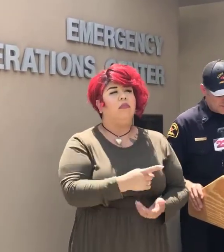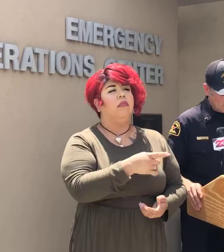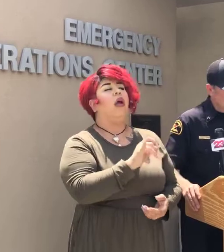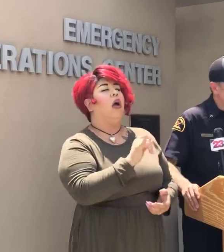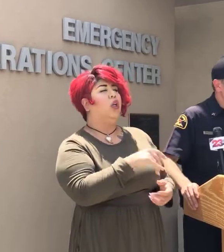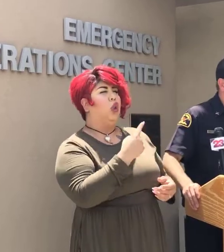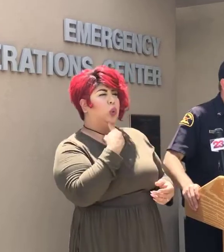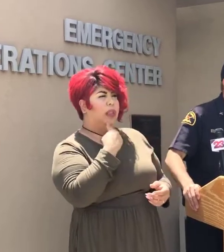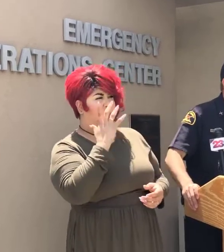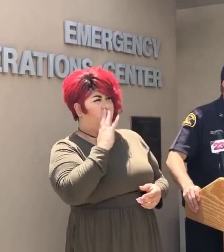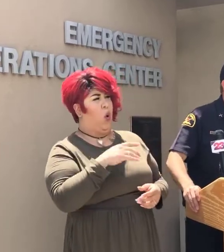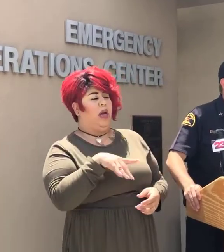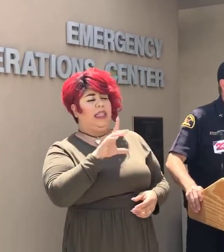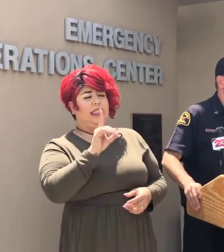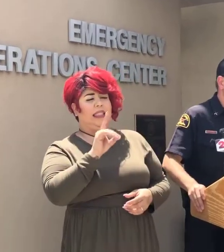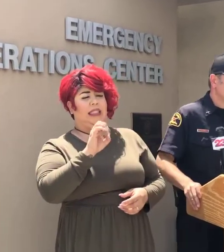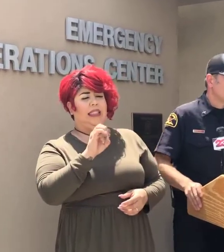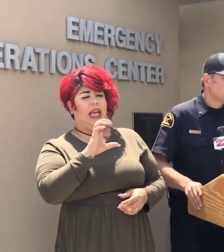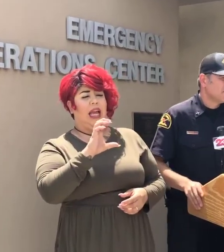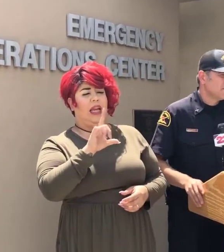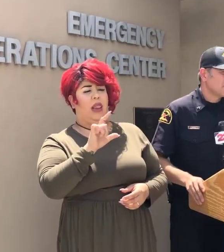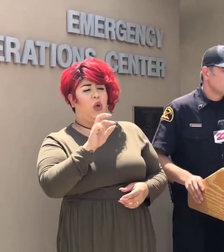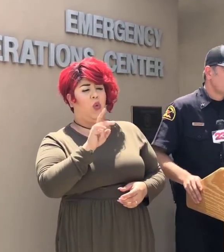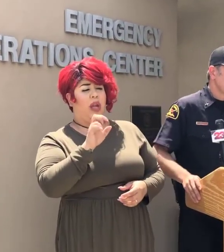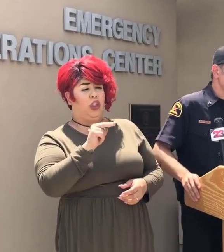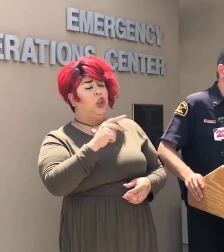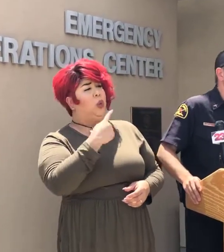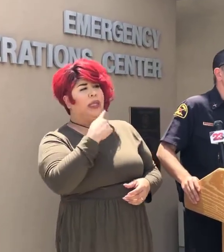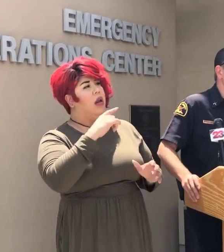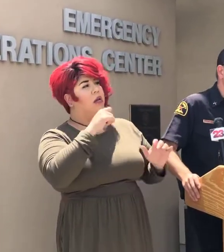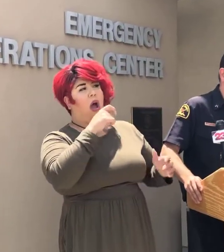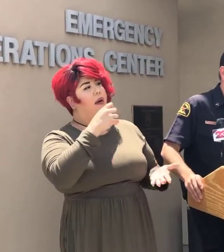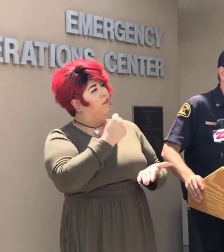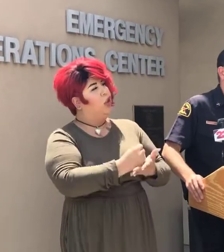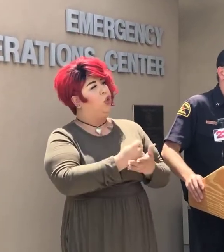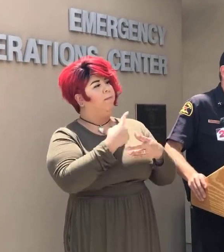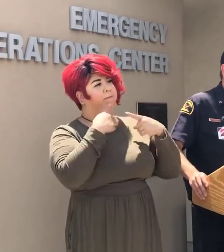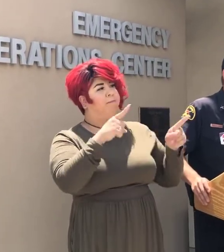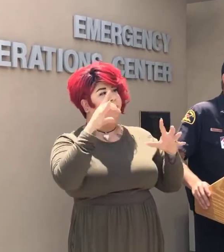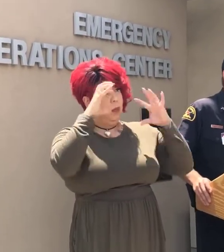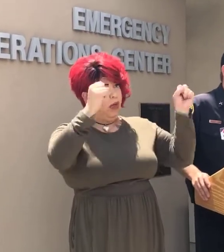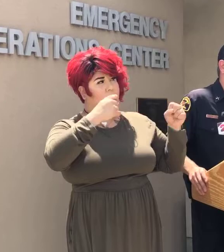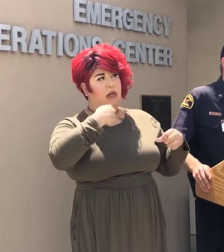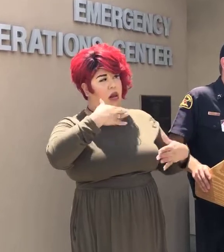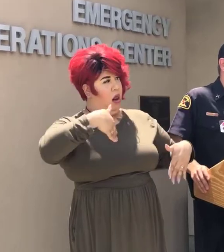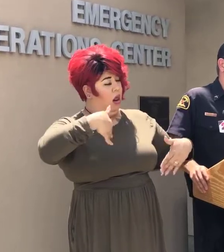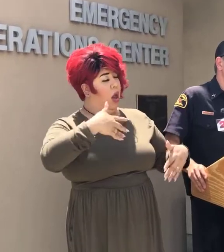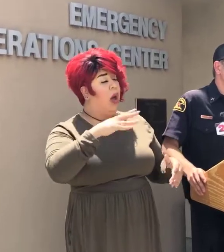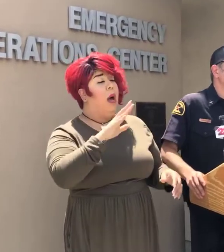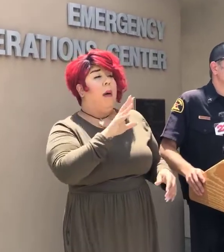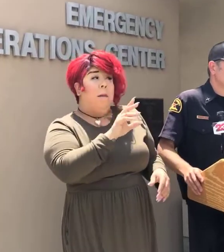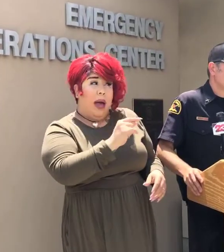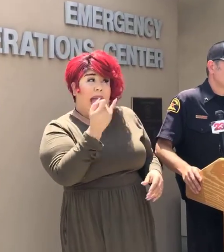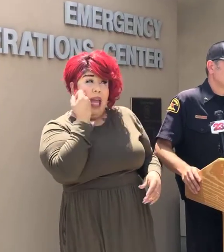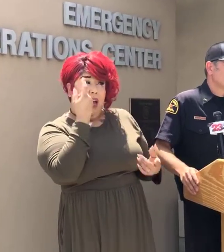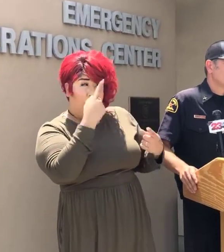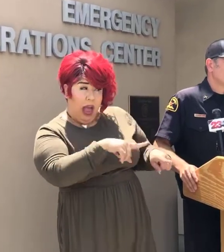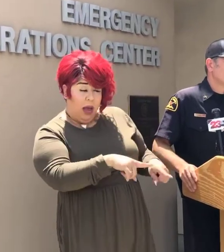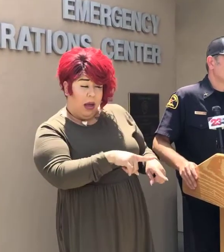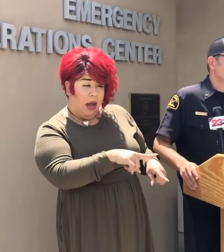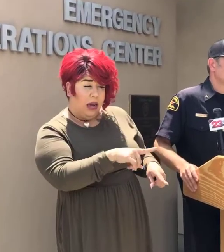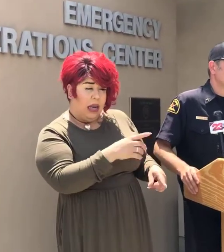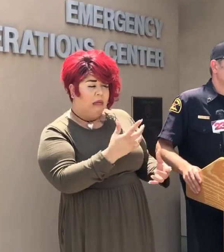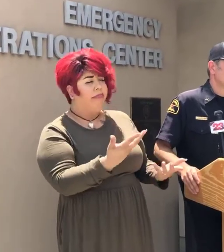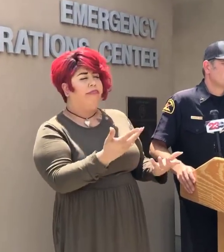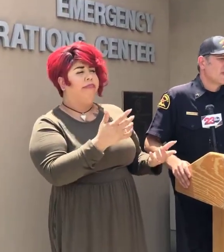the declaration that you mentioned earlier. I know that it has not happened officially, but once it does, how much